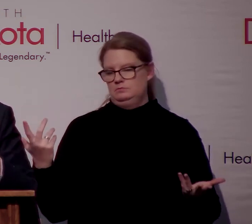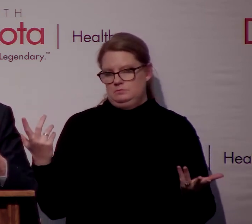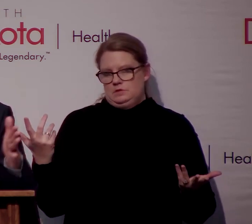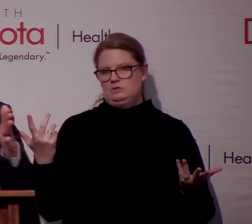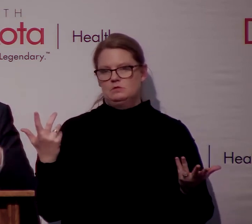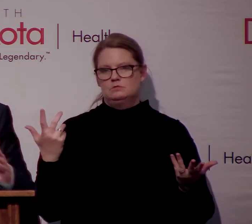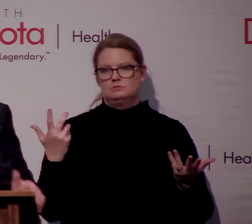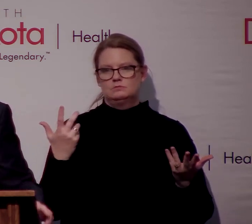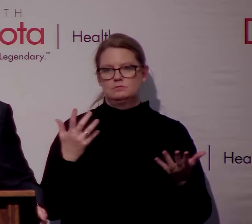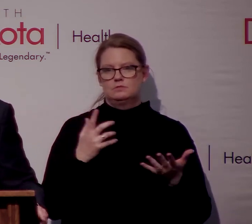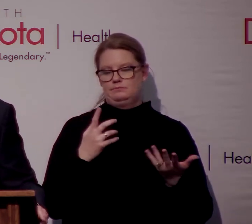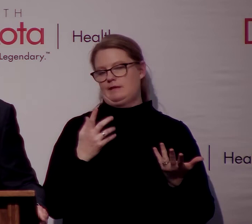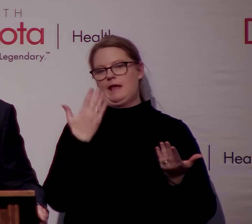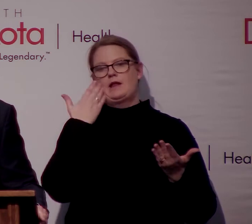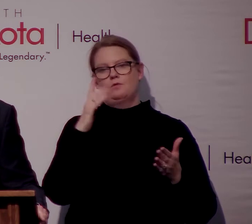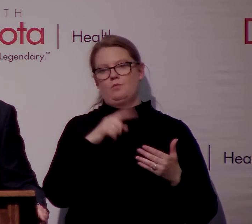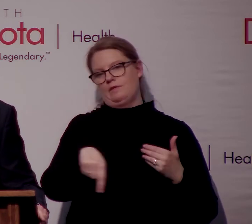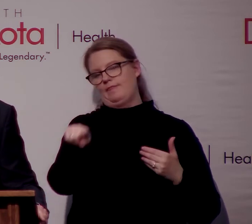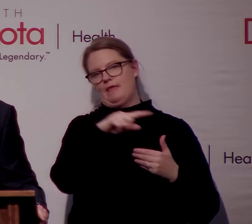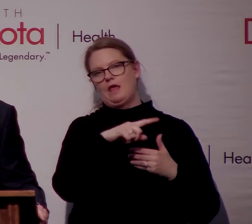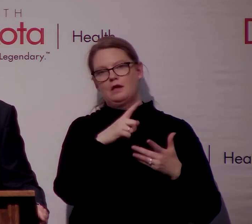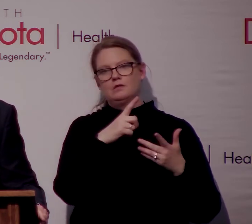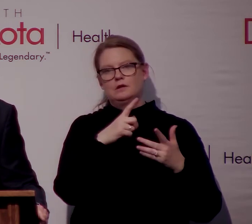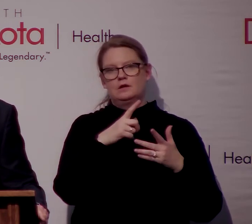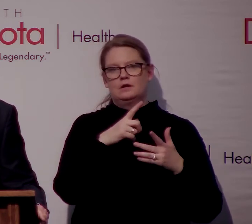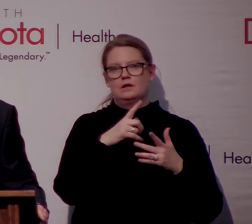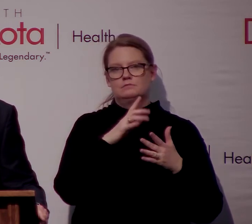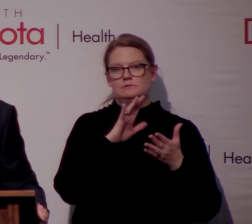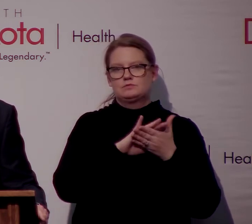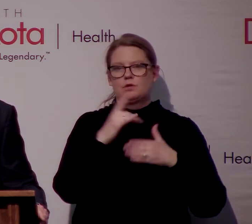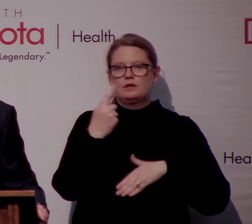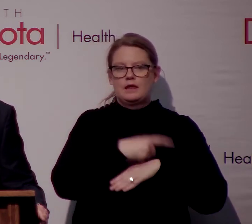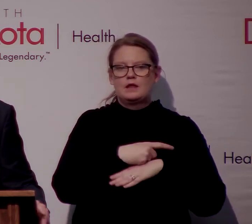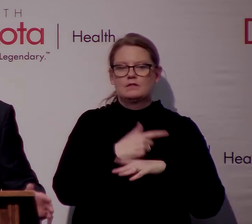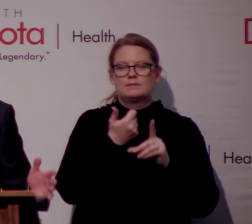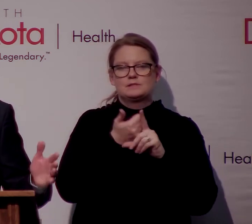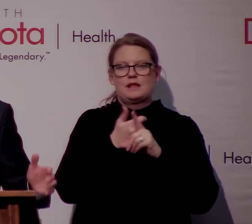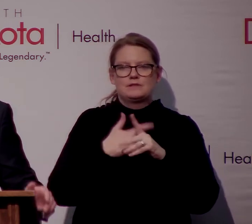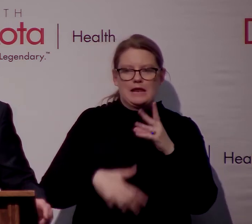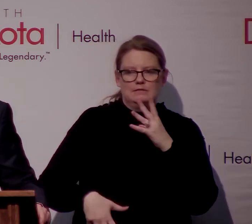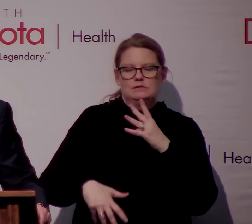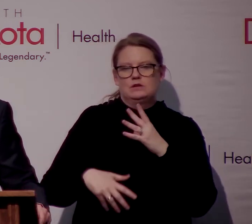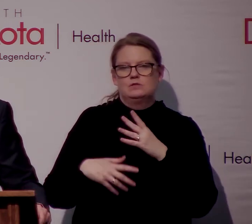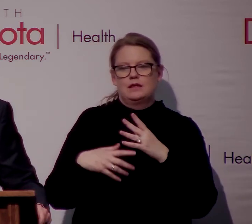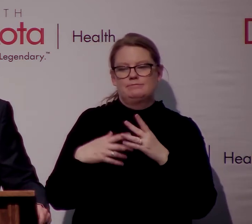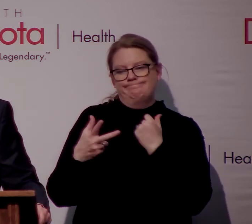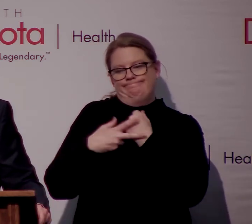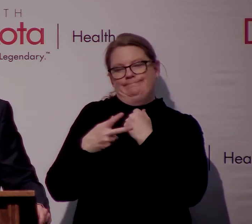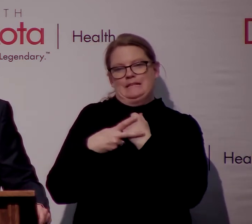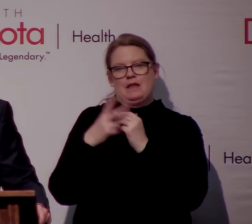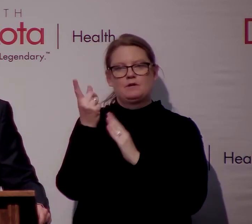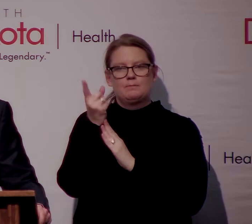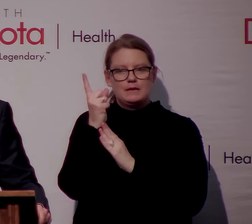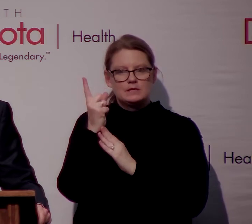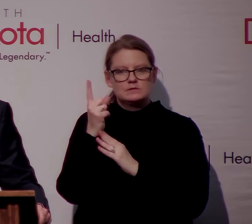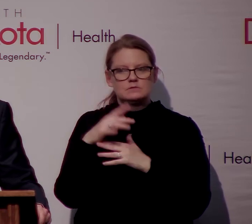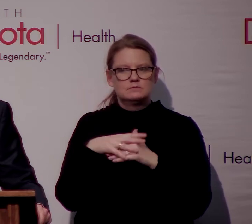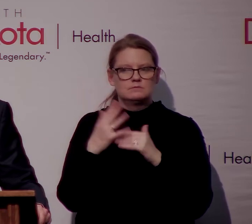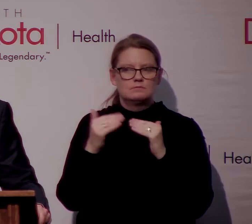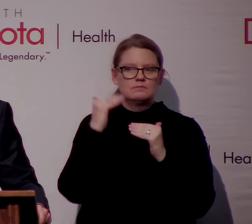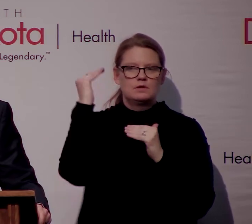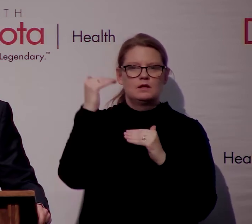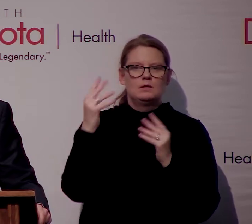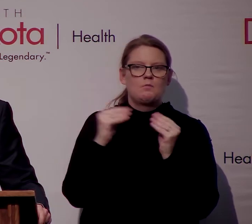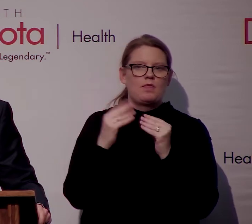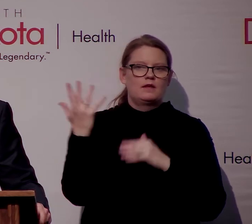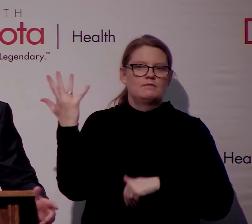where they are at this point in the school year, many of them have banked additional minutes. I'm guessing that the vast majority of them have more than 5